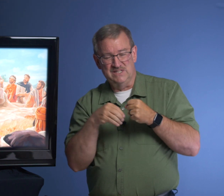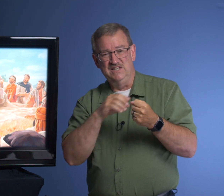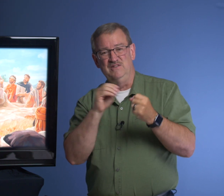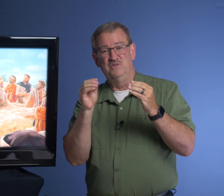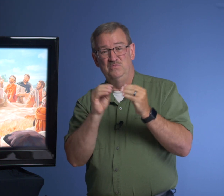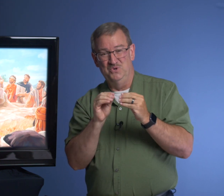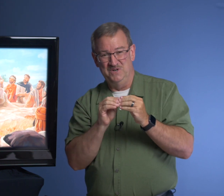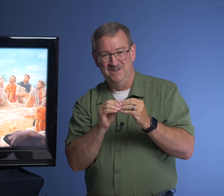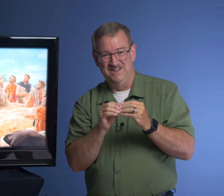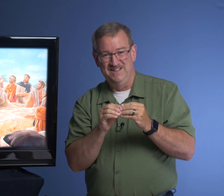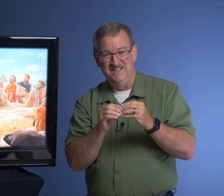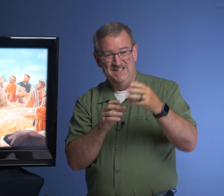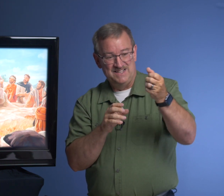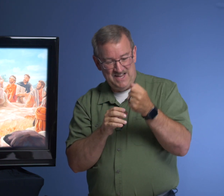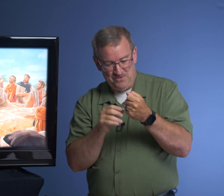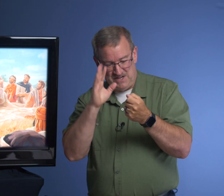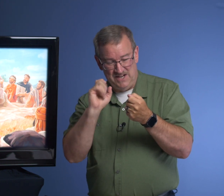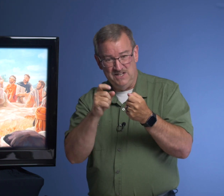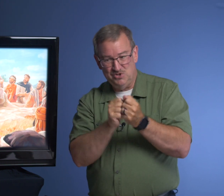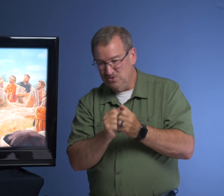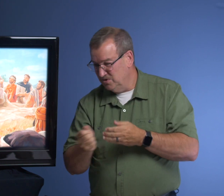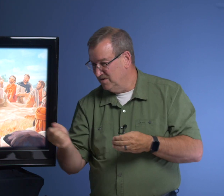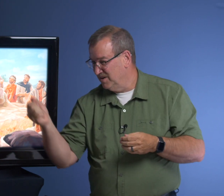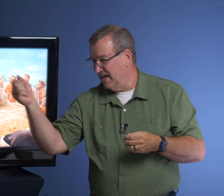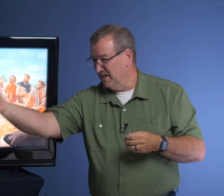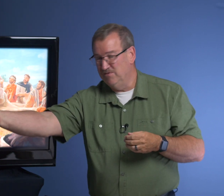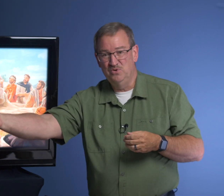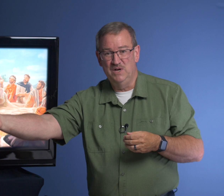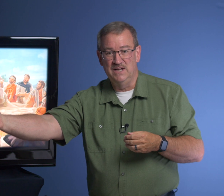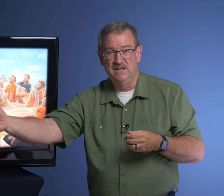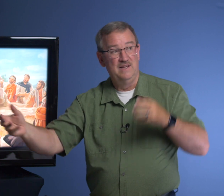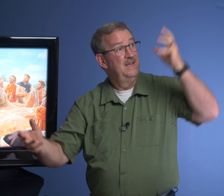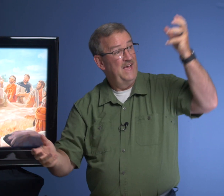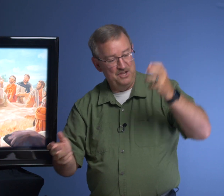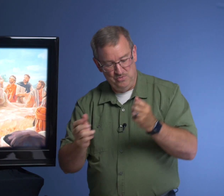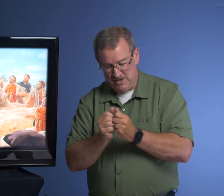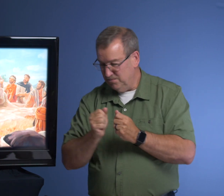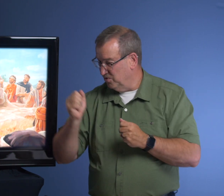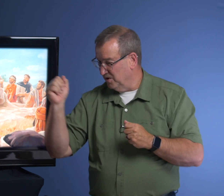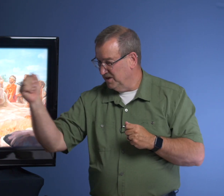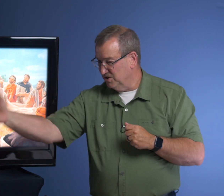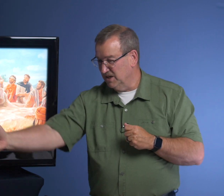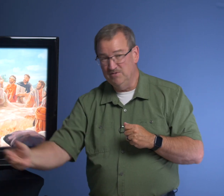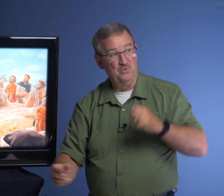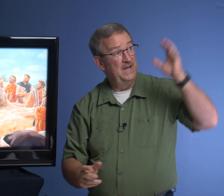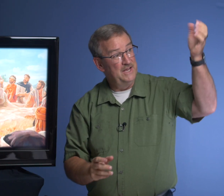receive more. Take what God gives you and give it away. and you will get more, and you can give it away, and you